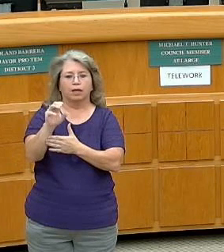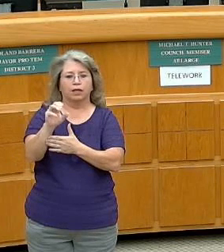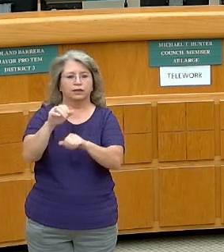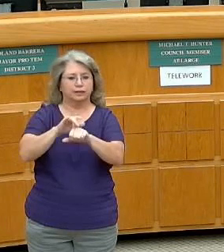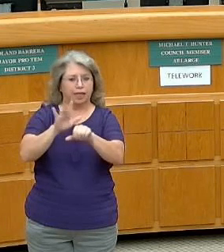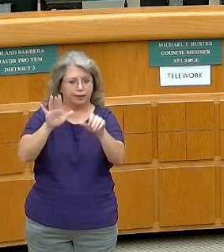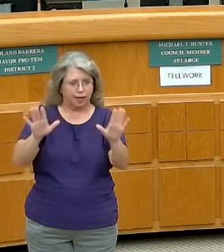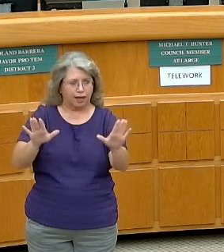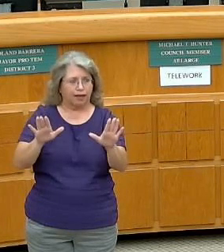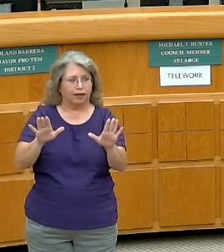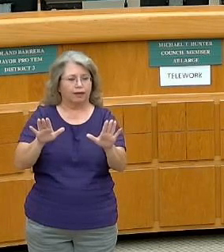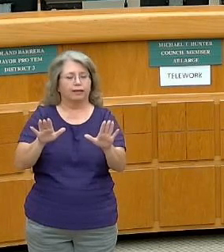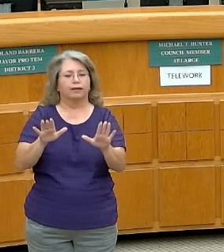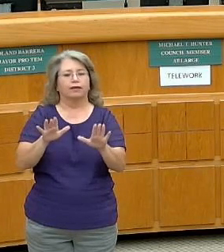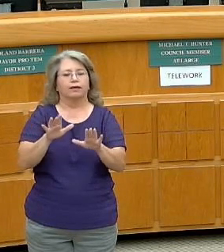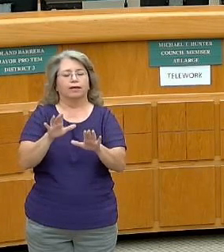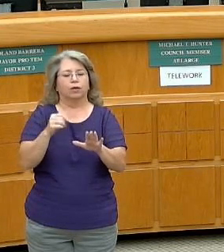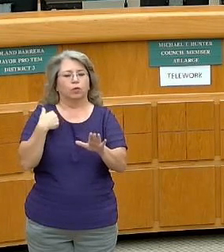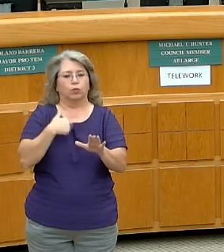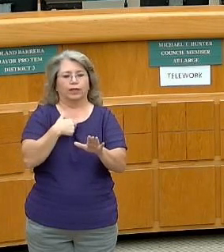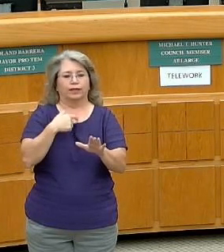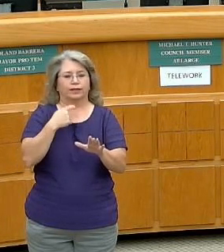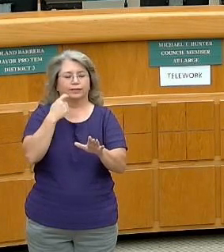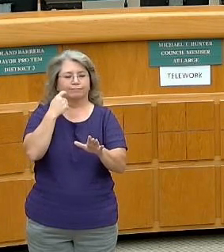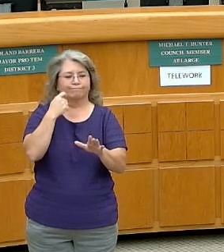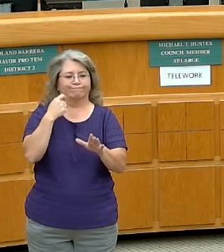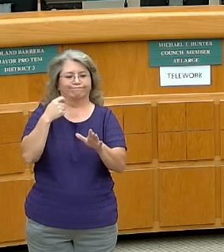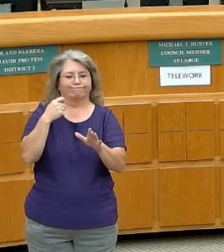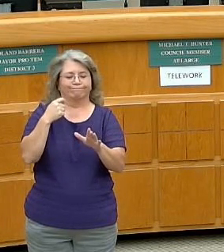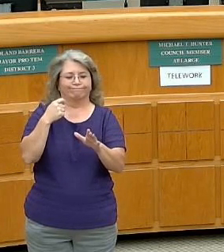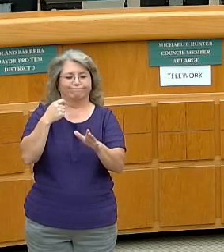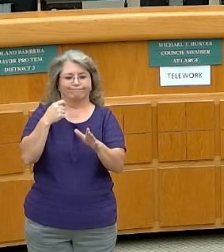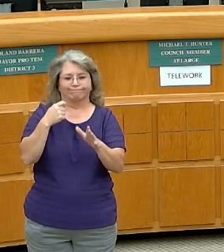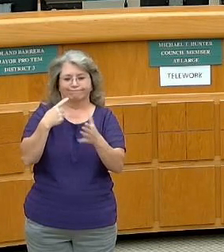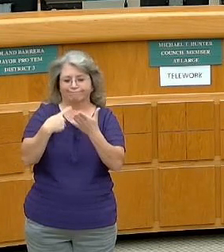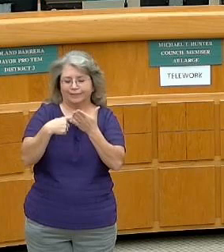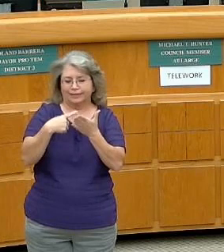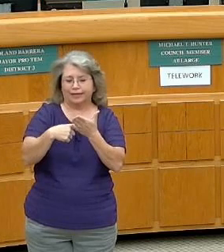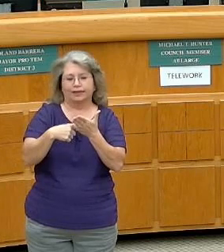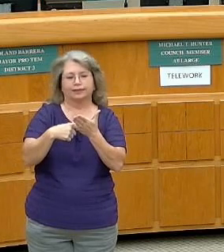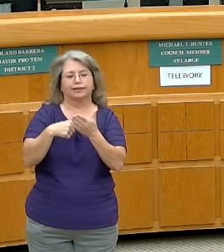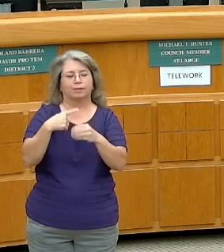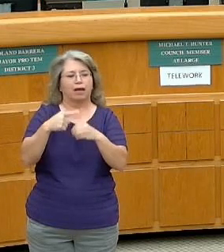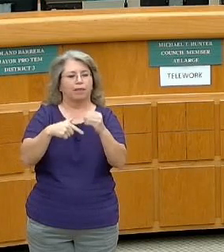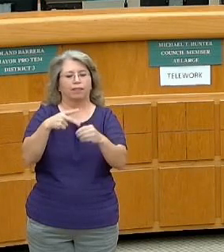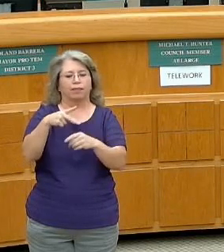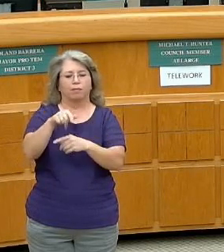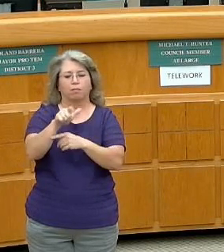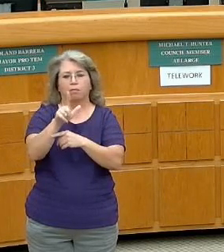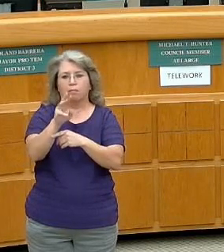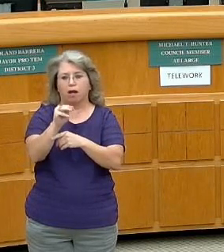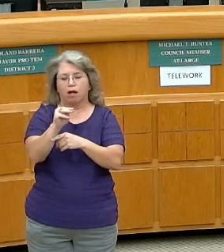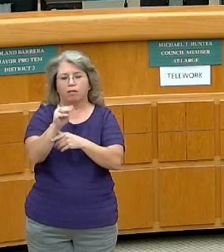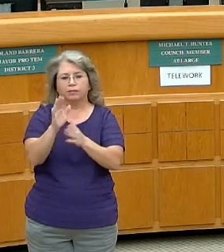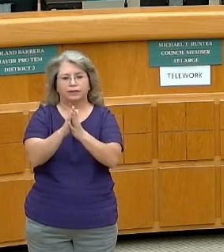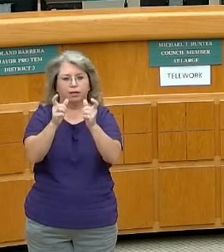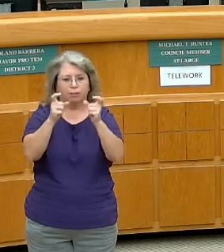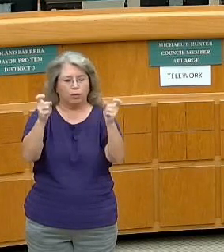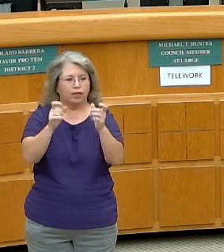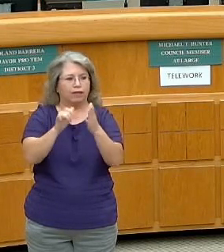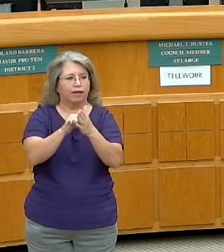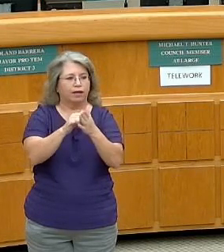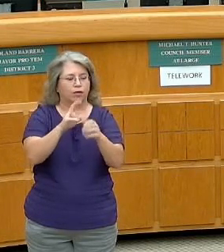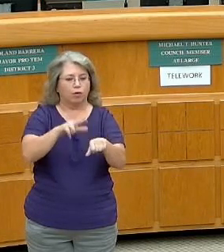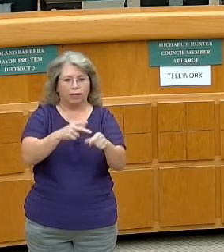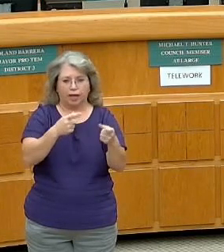Archdiocese today and have update from them in terms of the actual Palm ceremony that takes place and some of the changes, unfortunately, that will